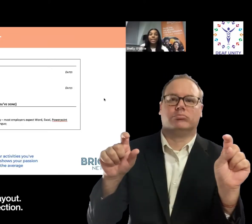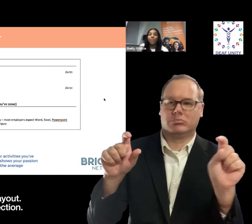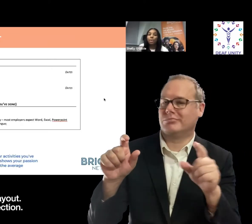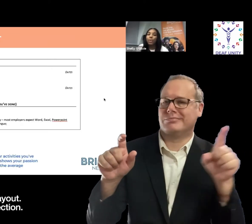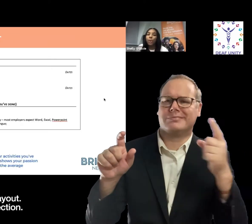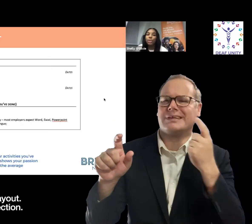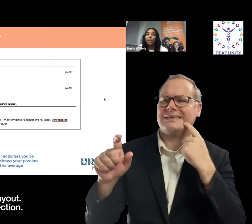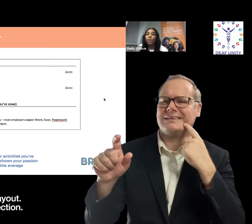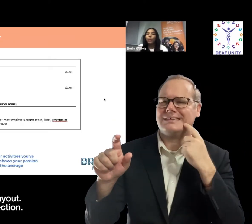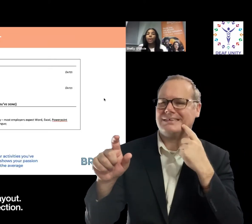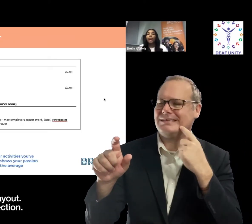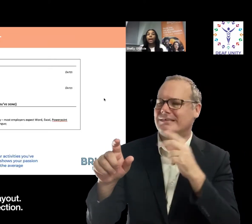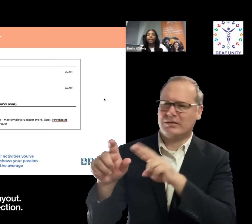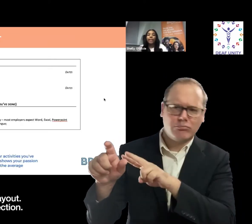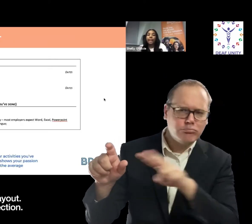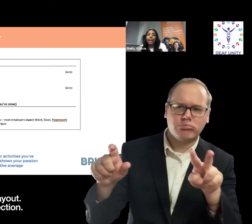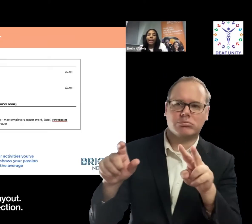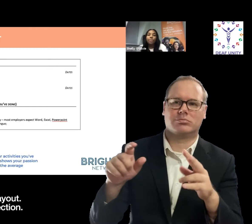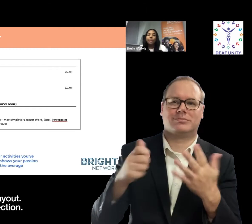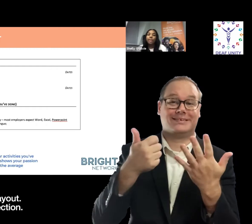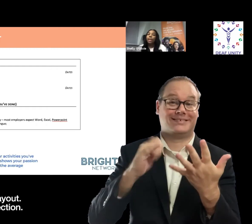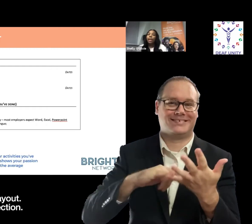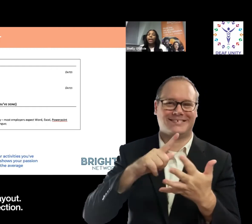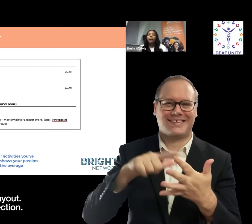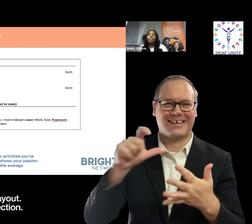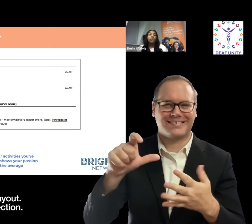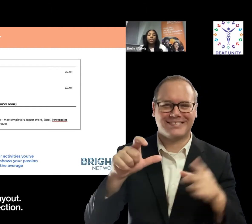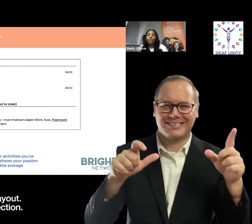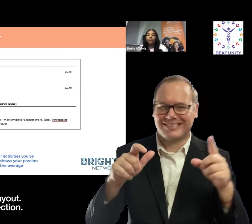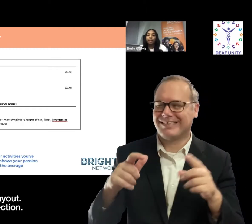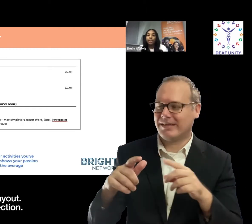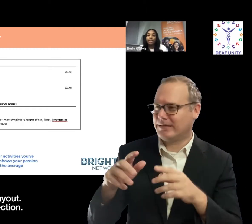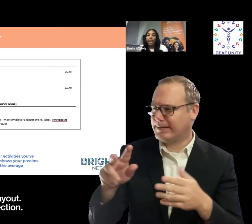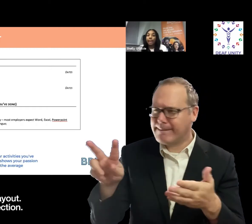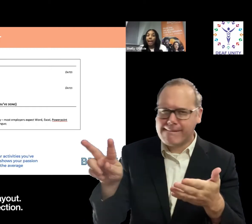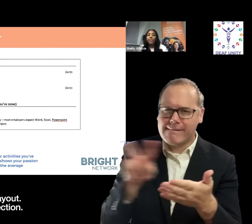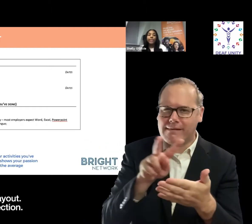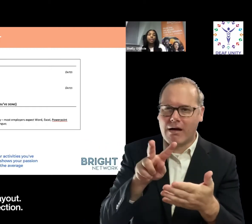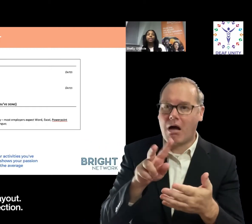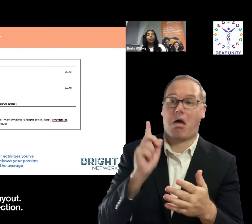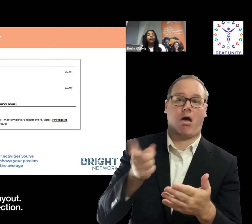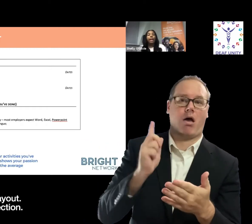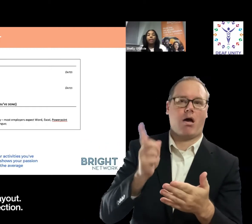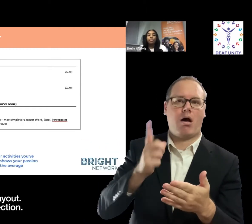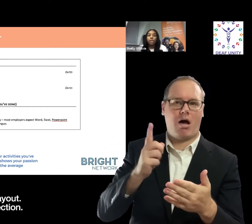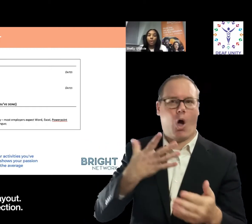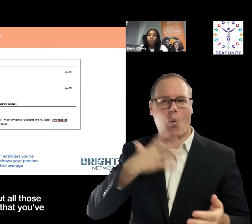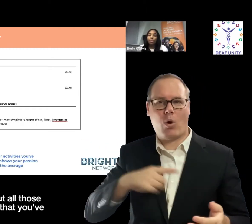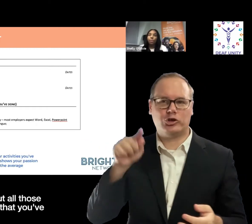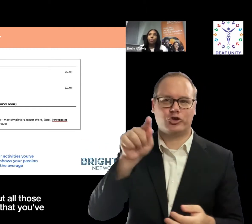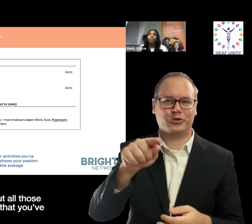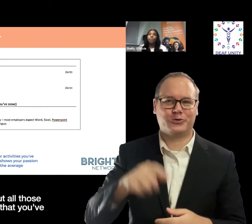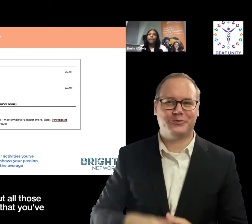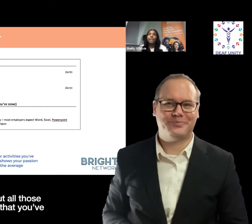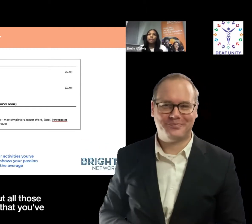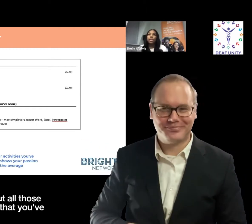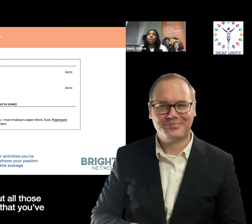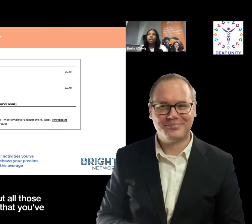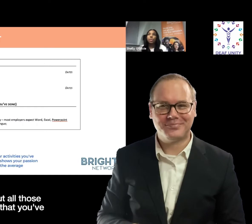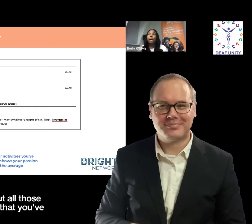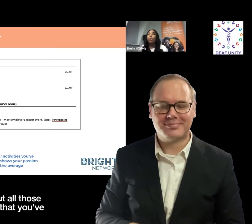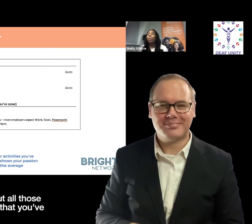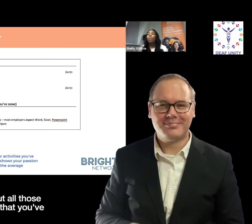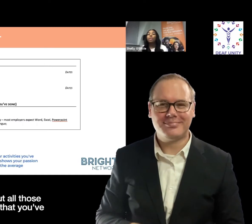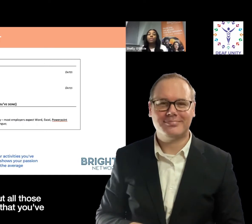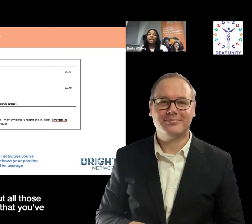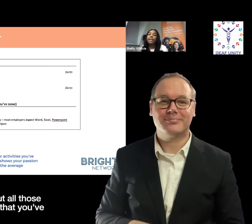Okay, so moving on to the layout, the standing out section. So this is when you can